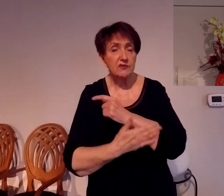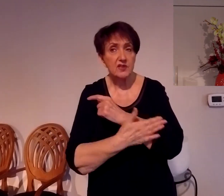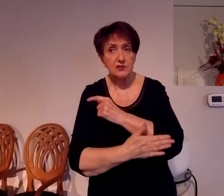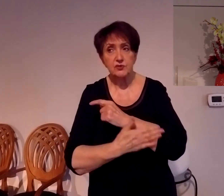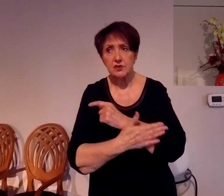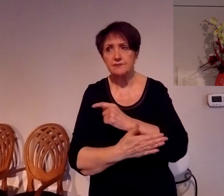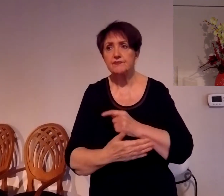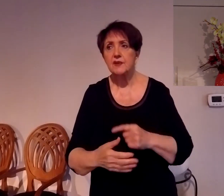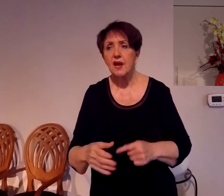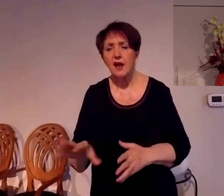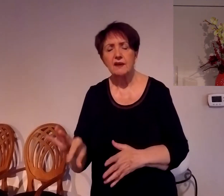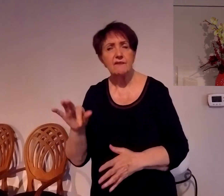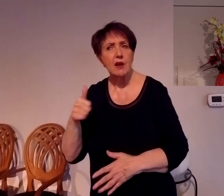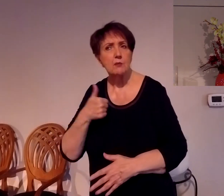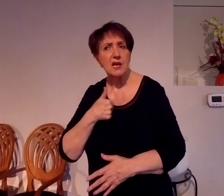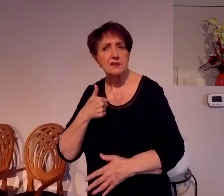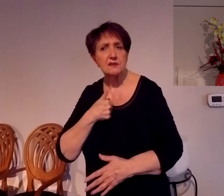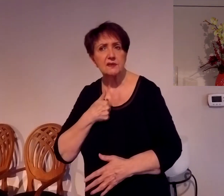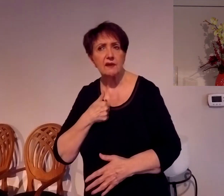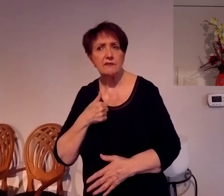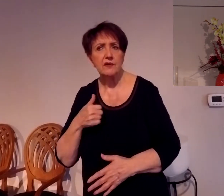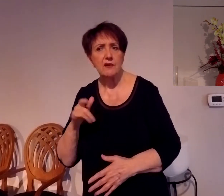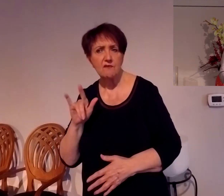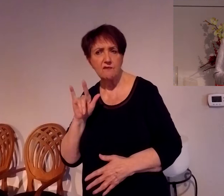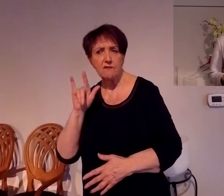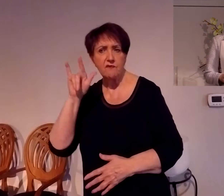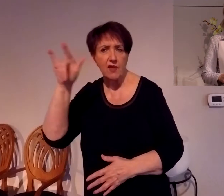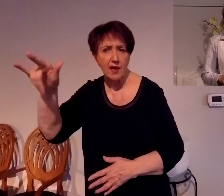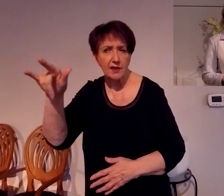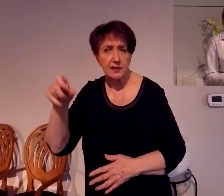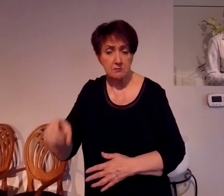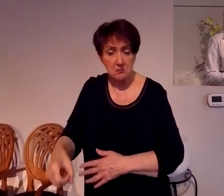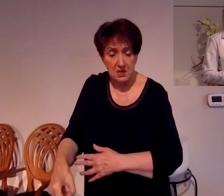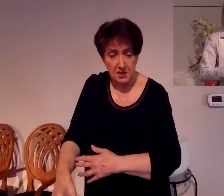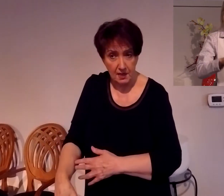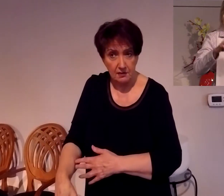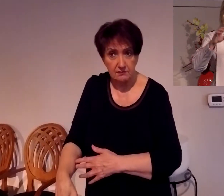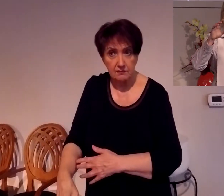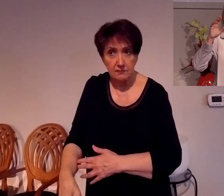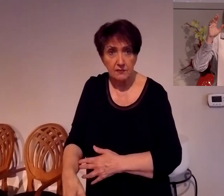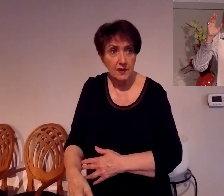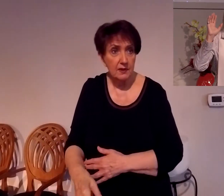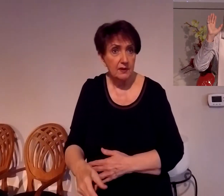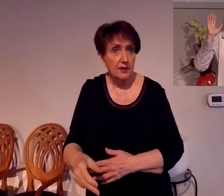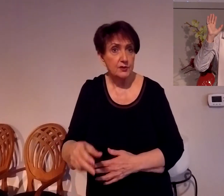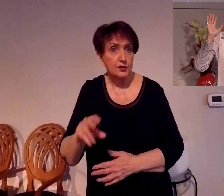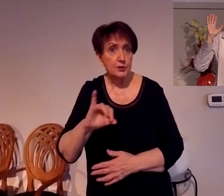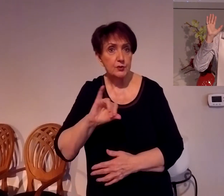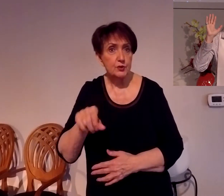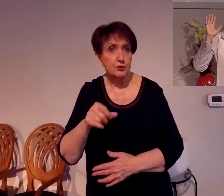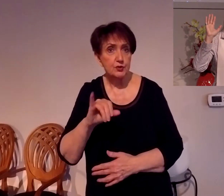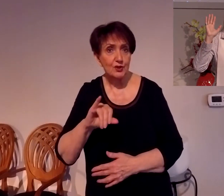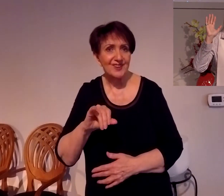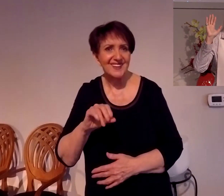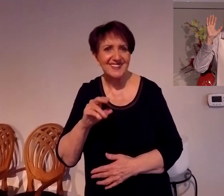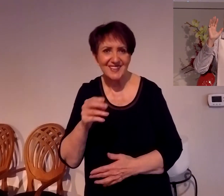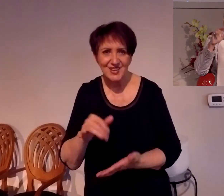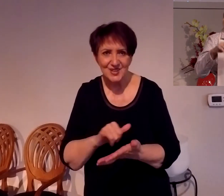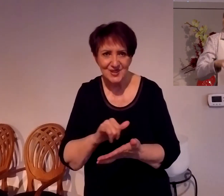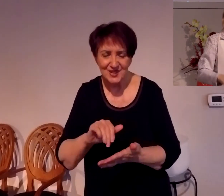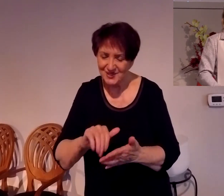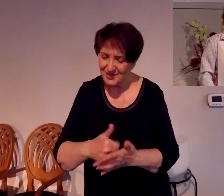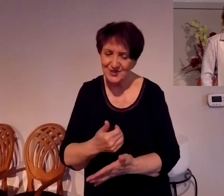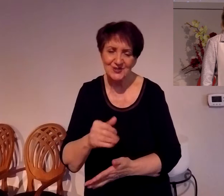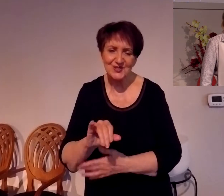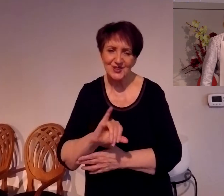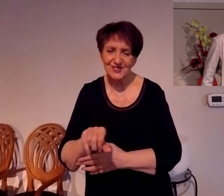one time I found myself on a red-eye flight in Newark, New Jersey. Who's been to Newark Airport? Yeah.